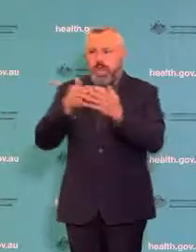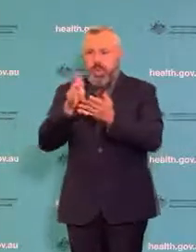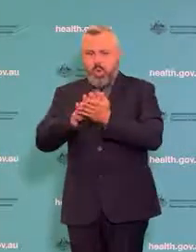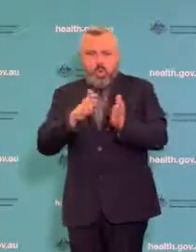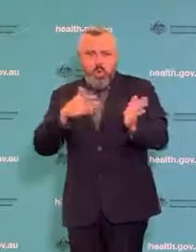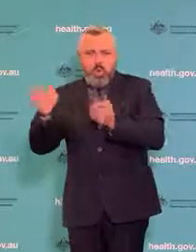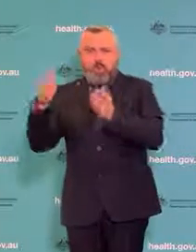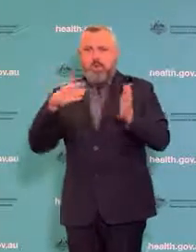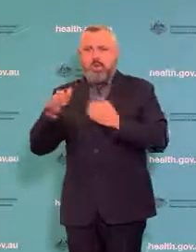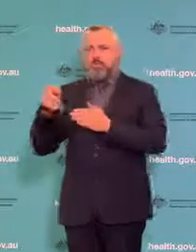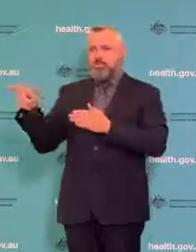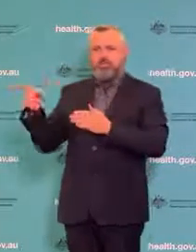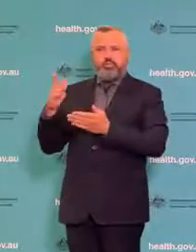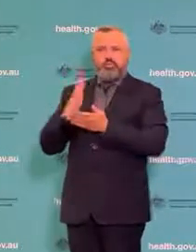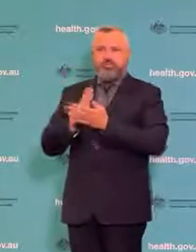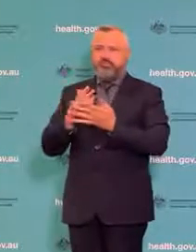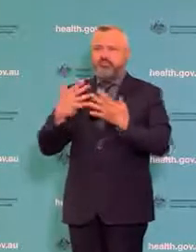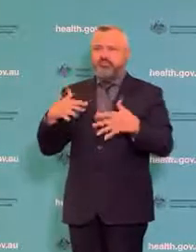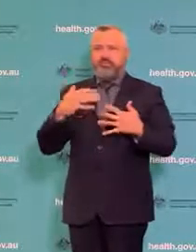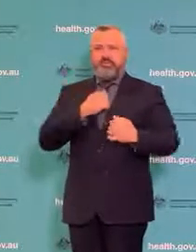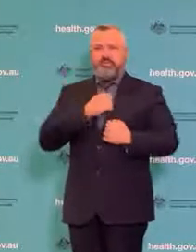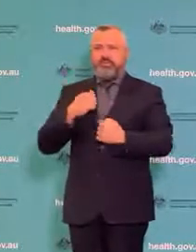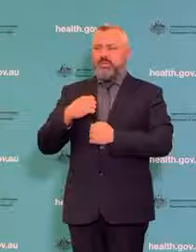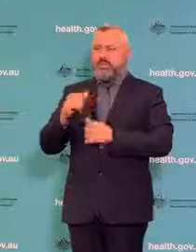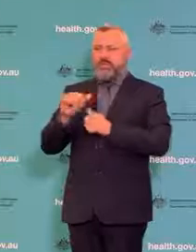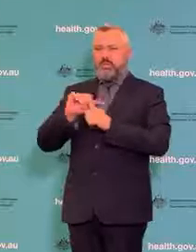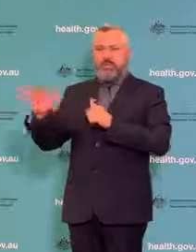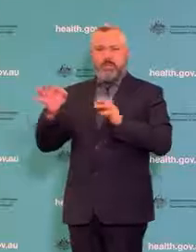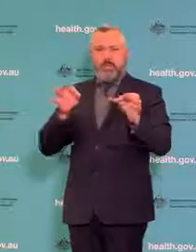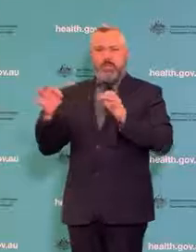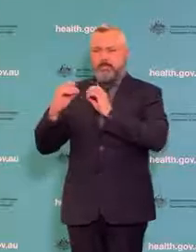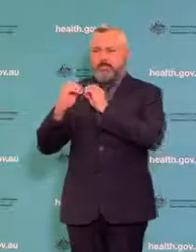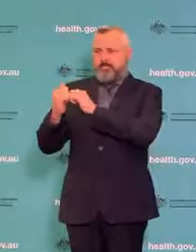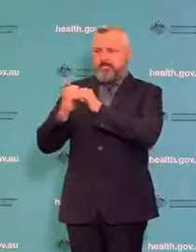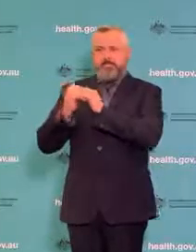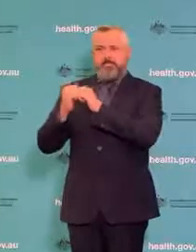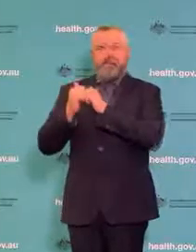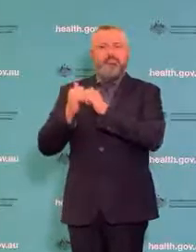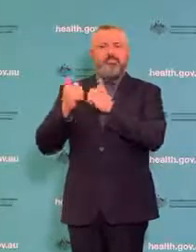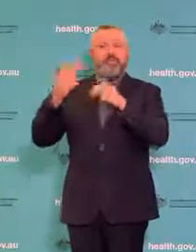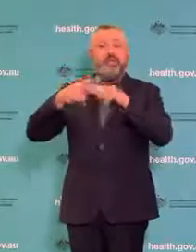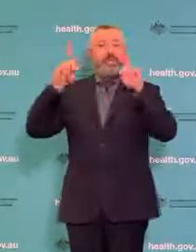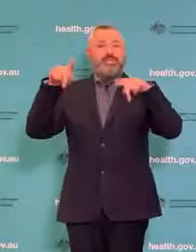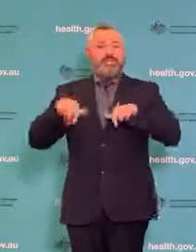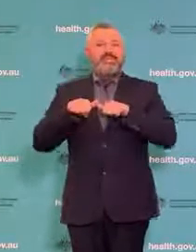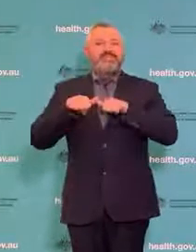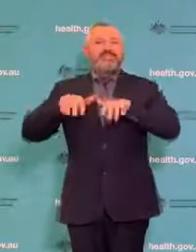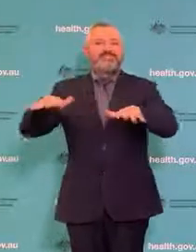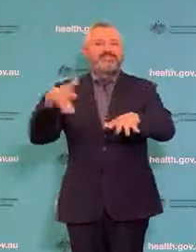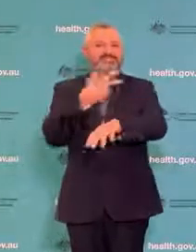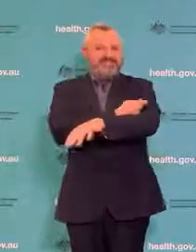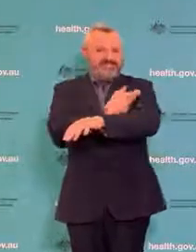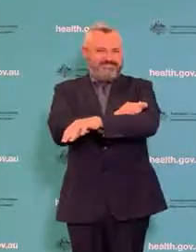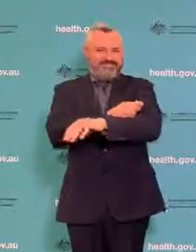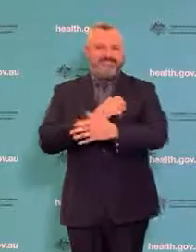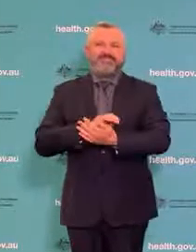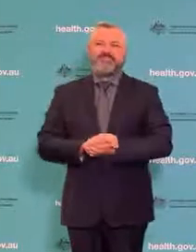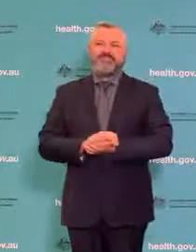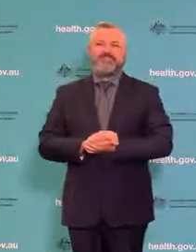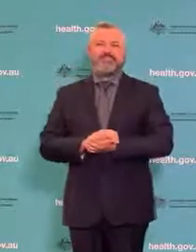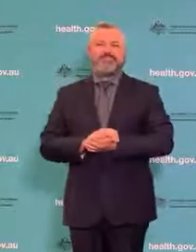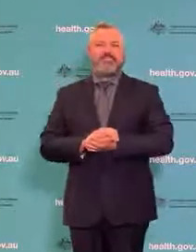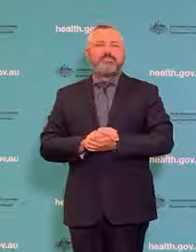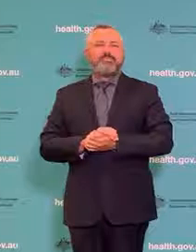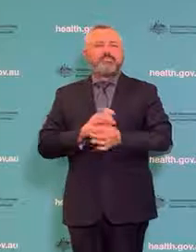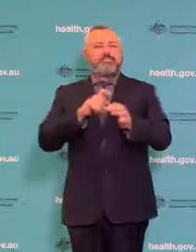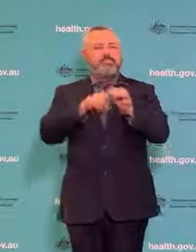Force are a great partner for us in this vaccine rollout. And with those defence personnel, is there any particular reason why